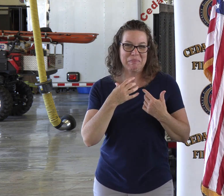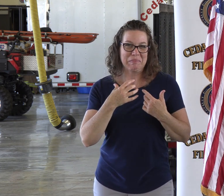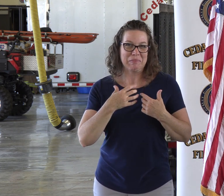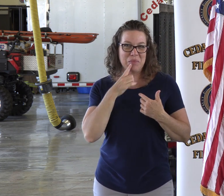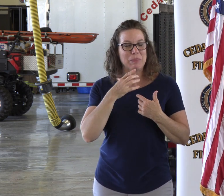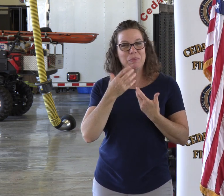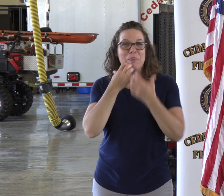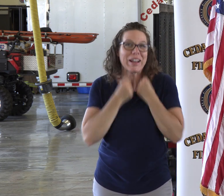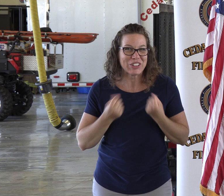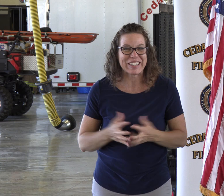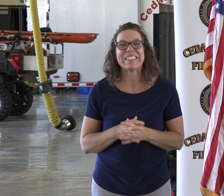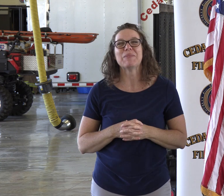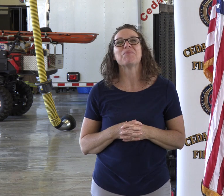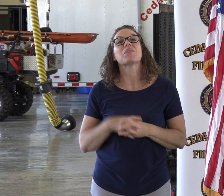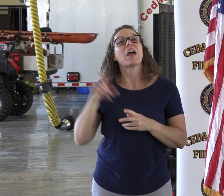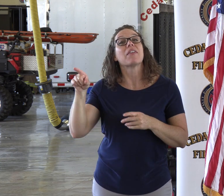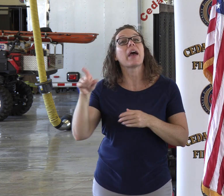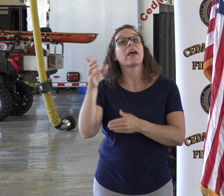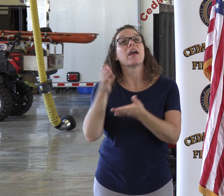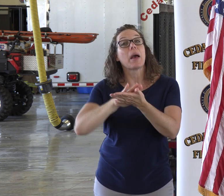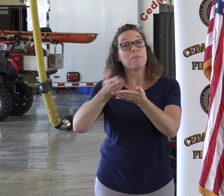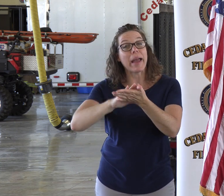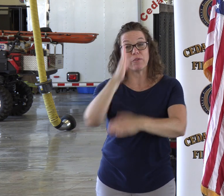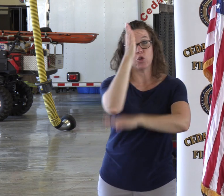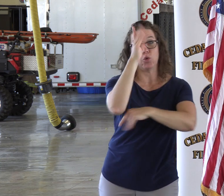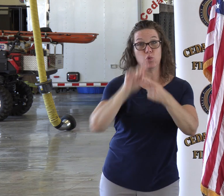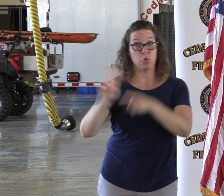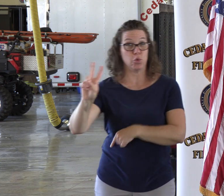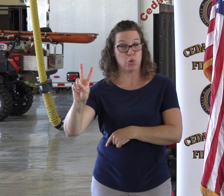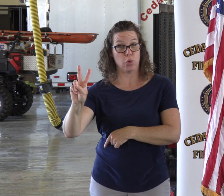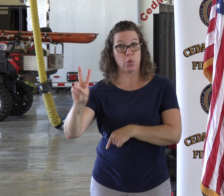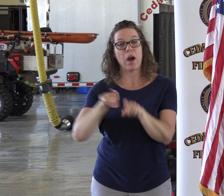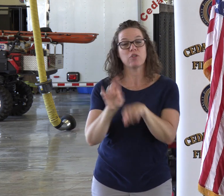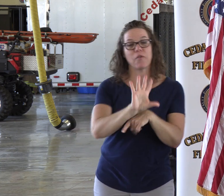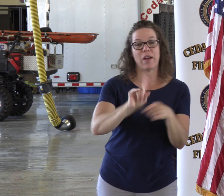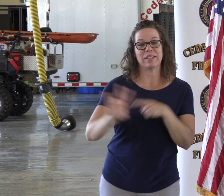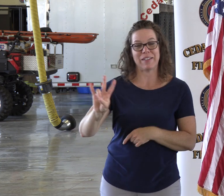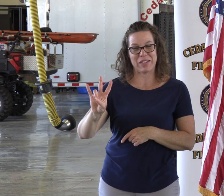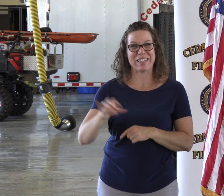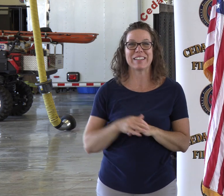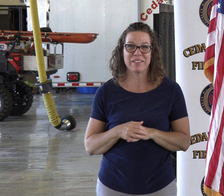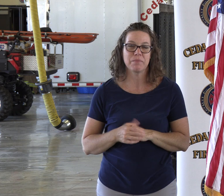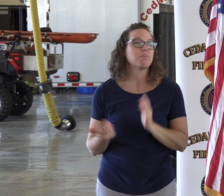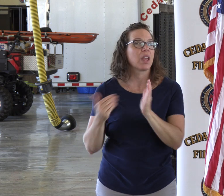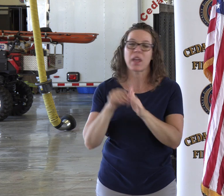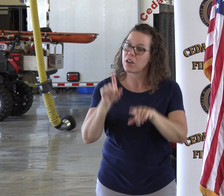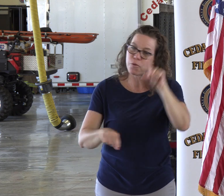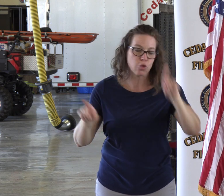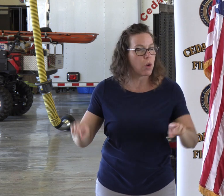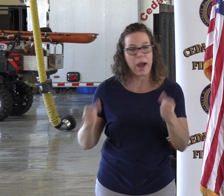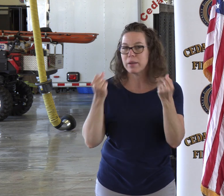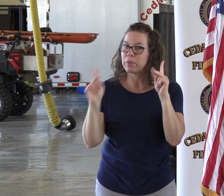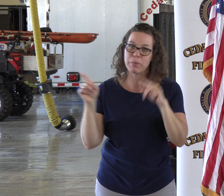served from noon to 2 p.m. and from 5 to 7. And again, this is just a variety of individuals